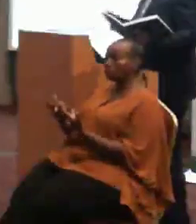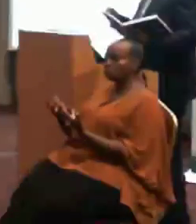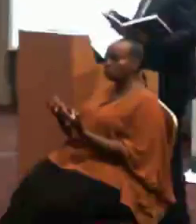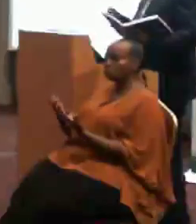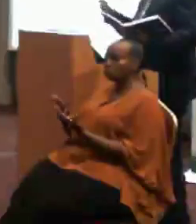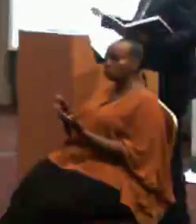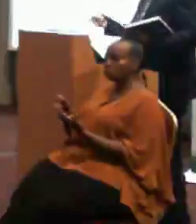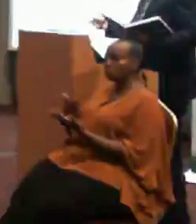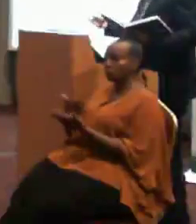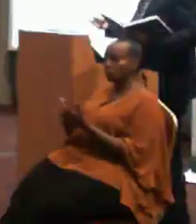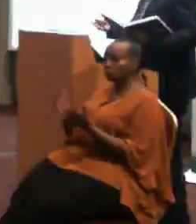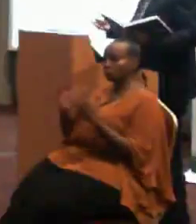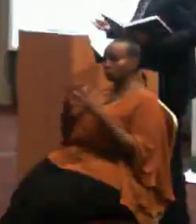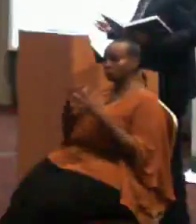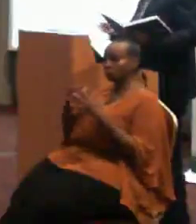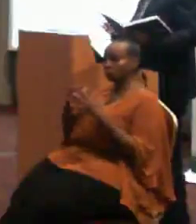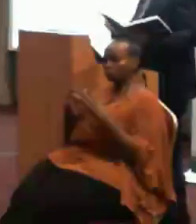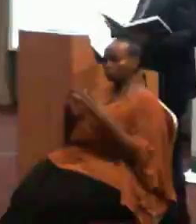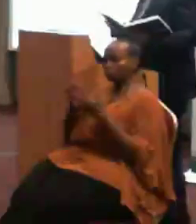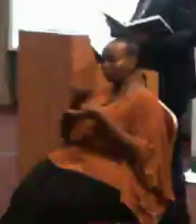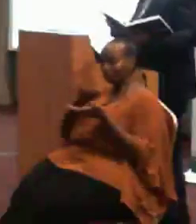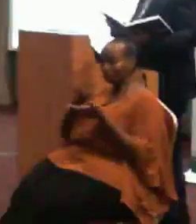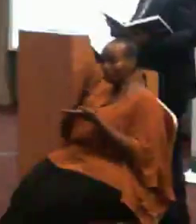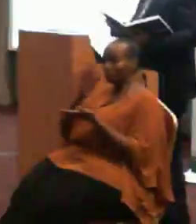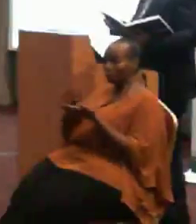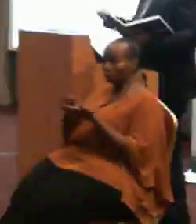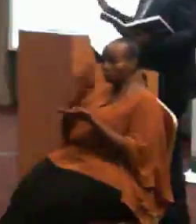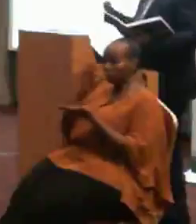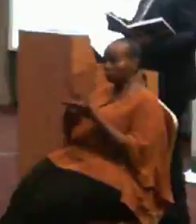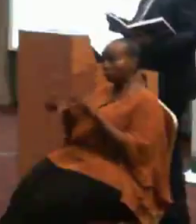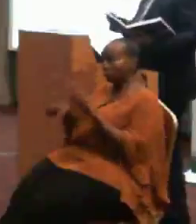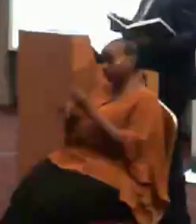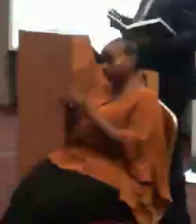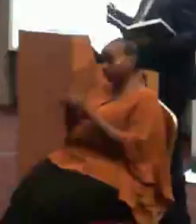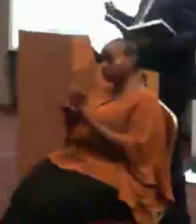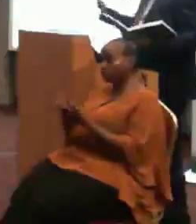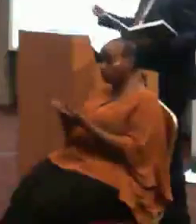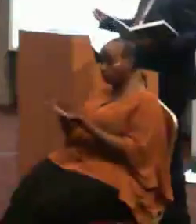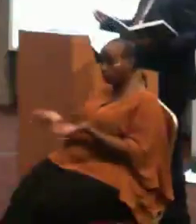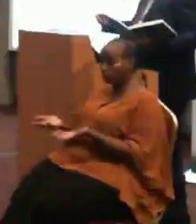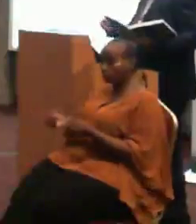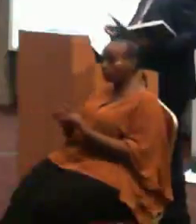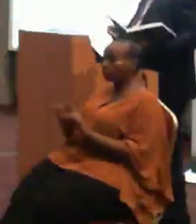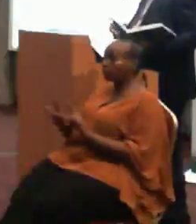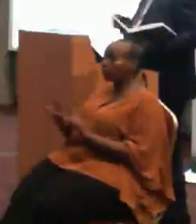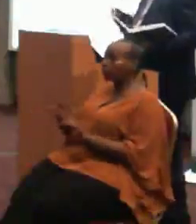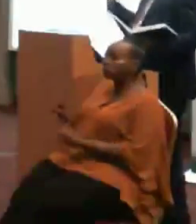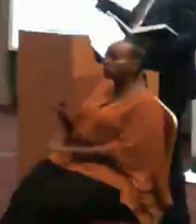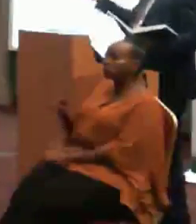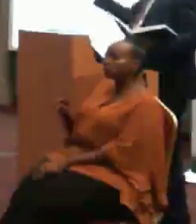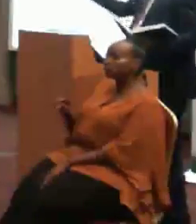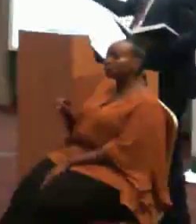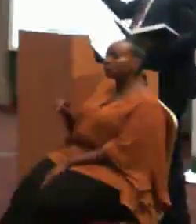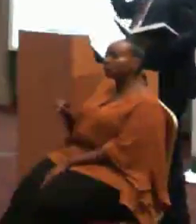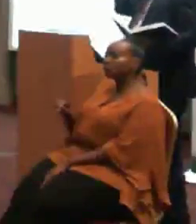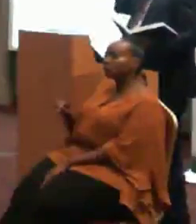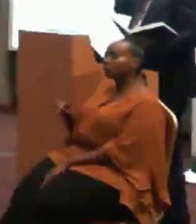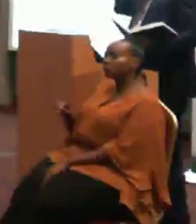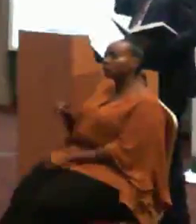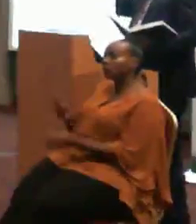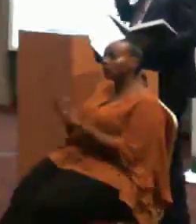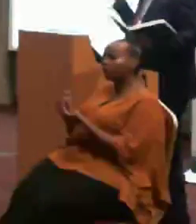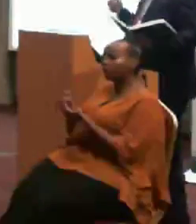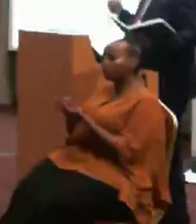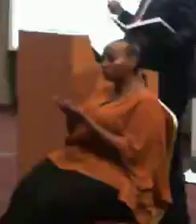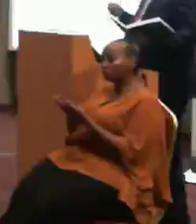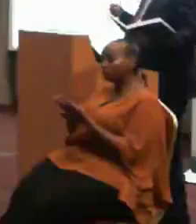may come up with alternative proposals. But maybe just link back to Mr. Badise's point, and I think a number of the